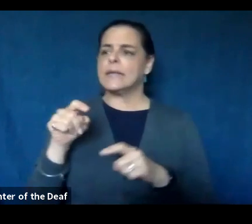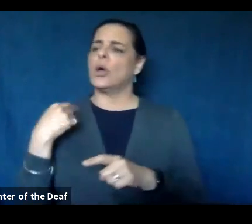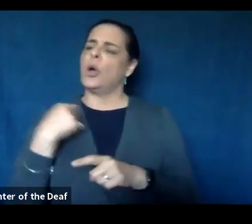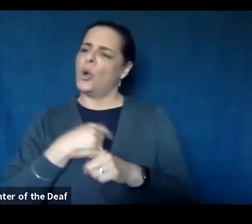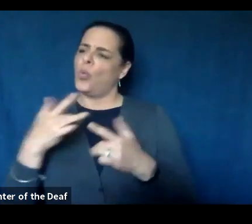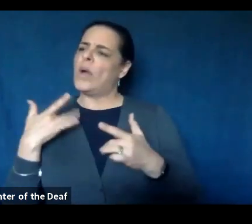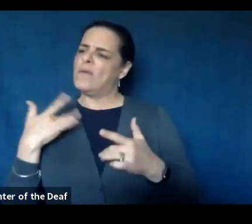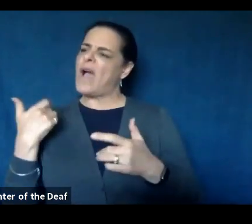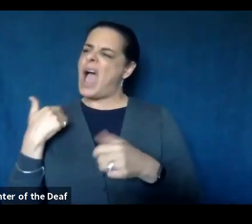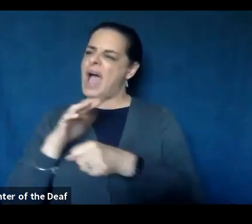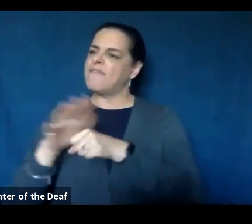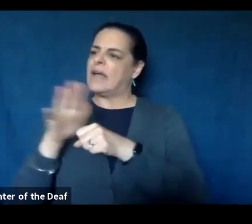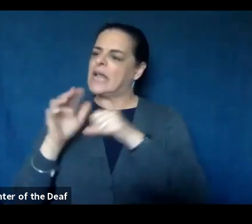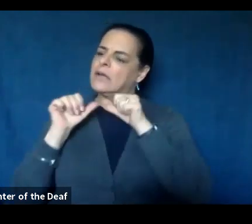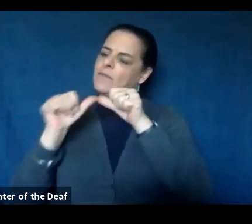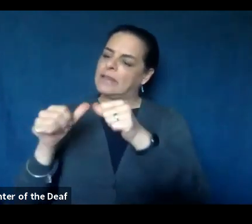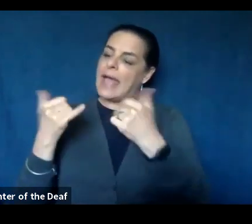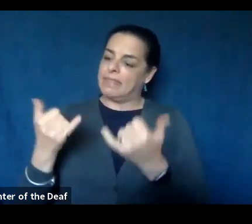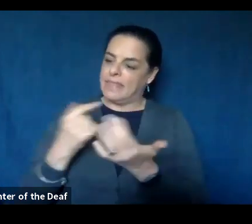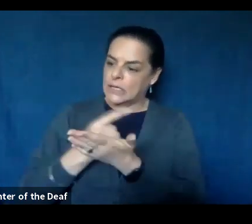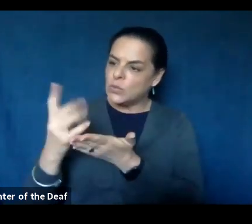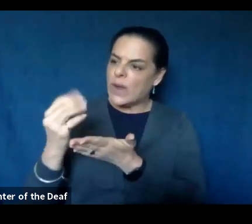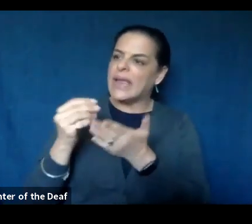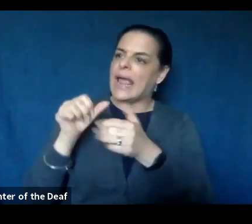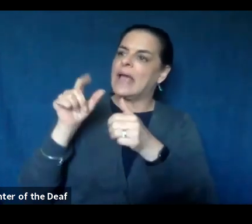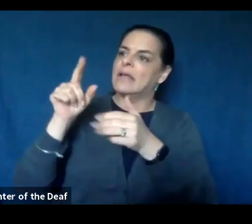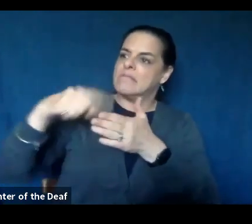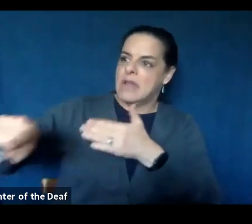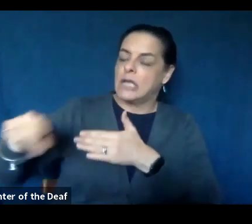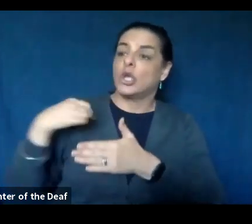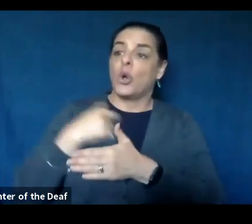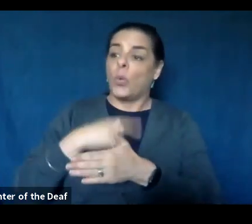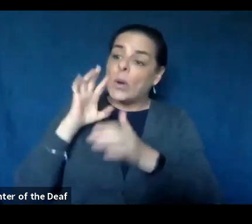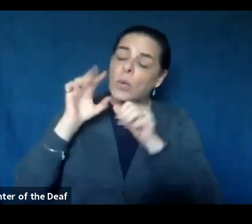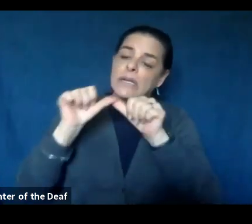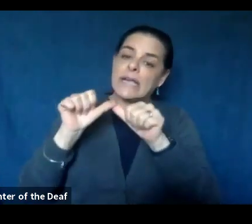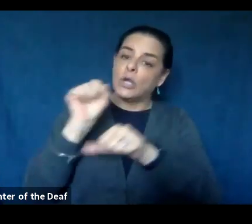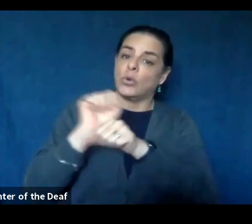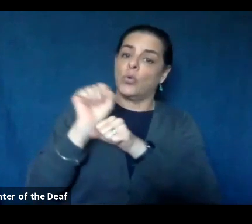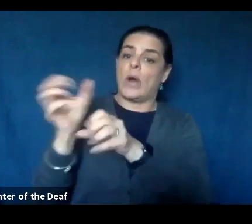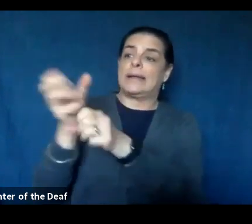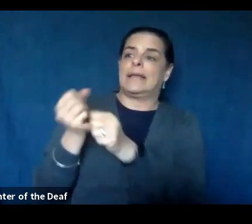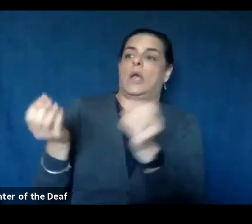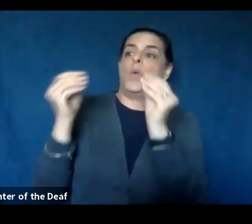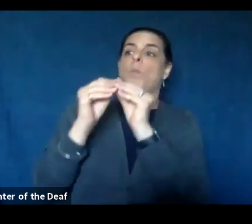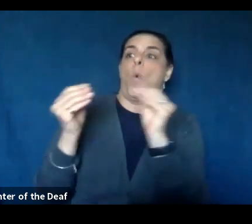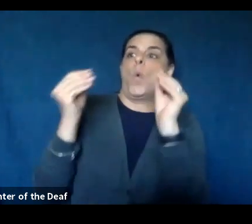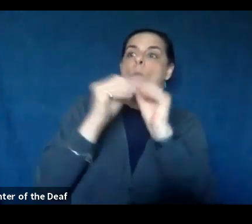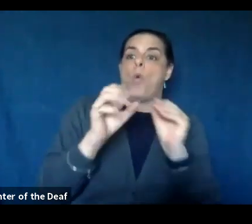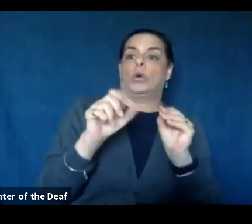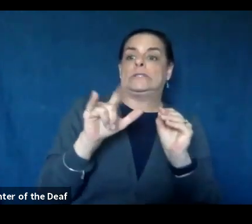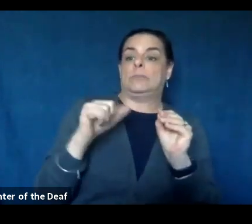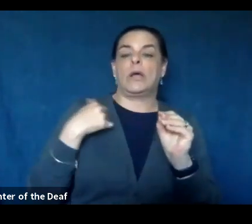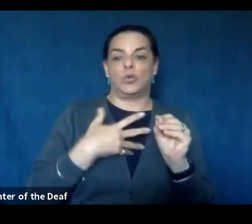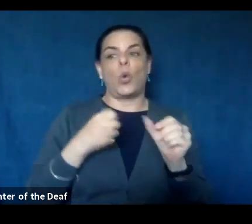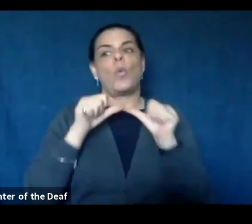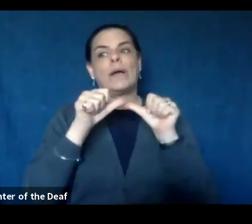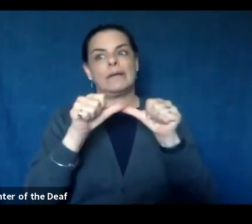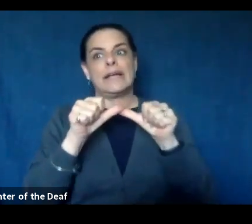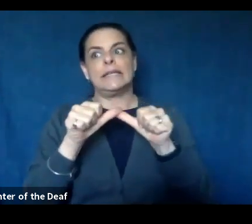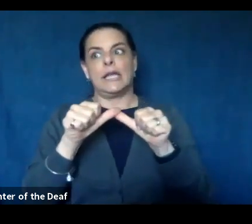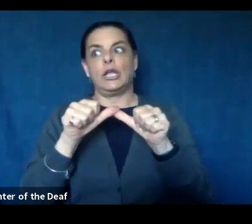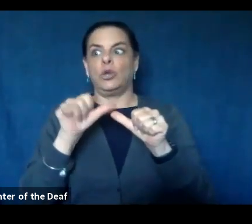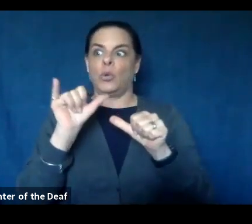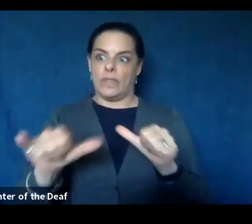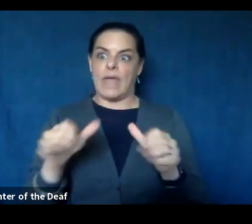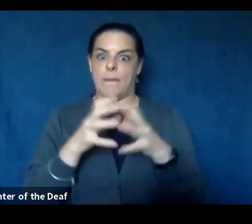week and next week, and we're going to continue to work to procure more supplies so we can, like I said, continue this level of testing